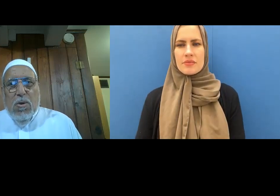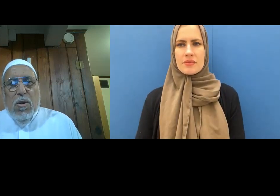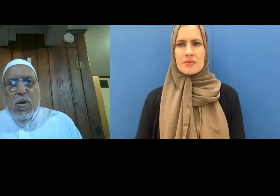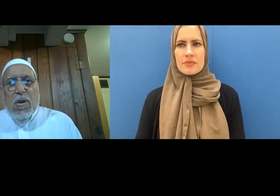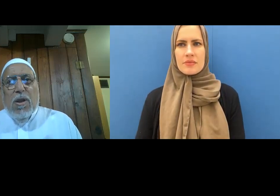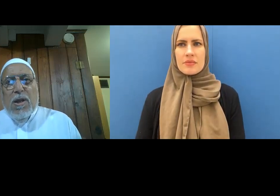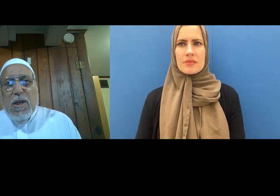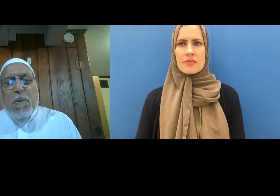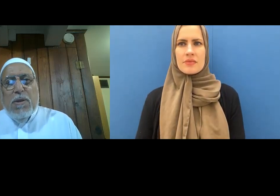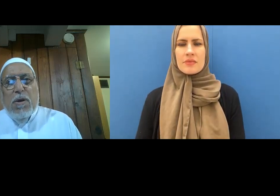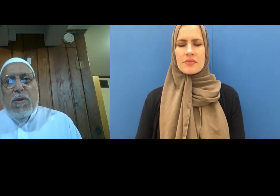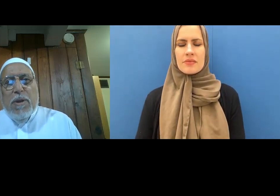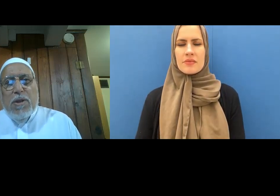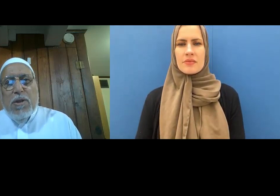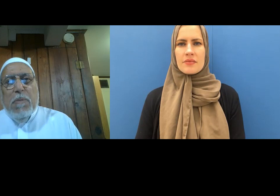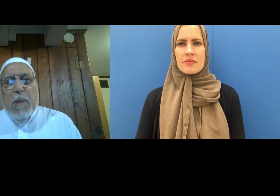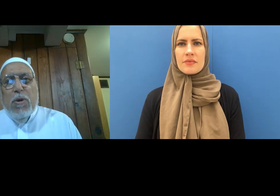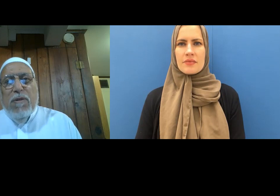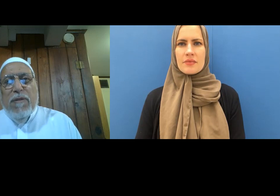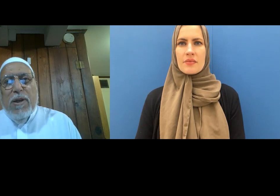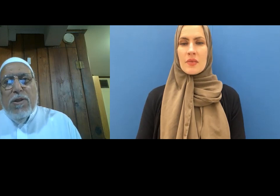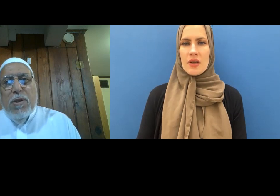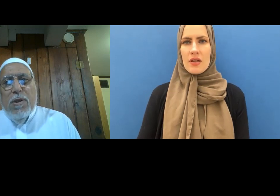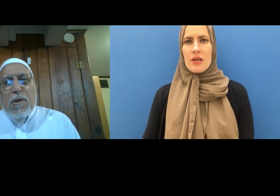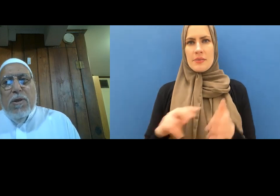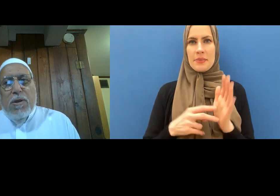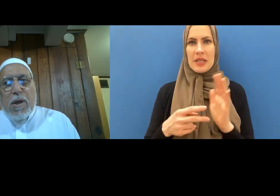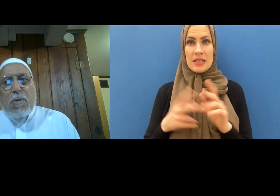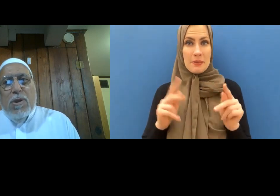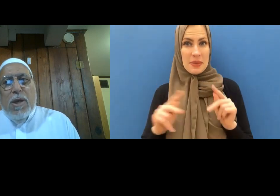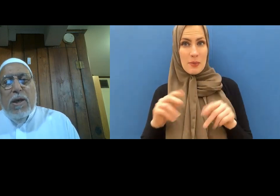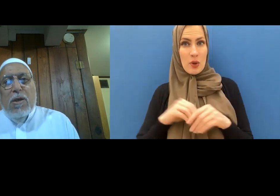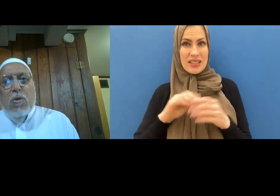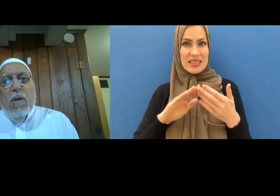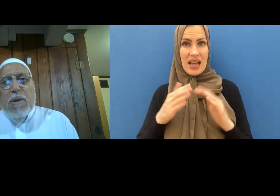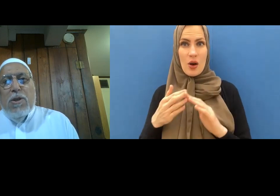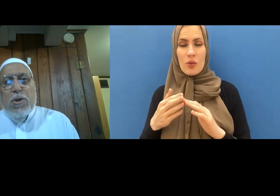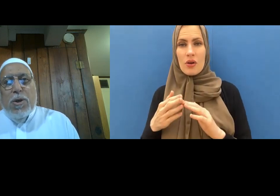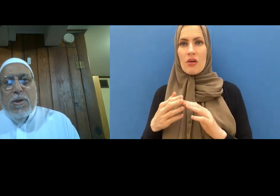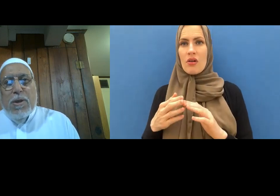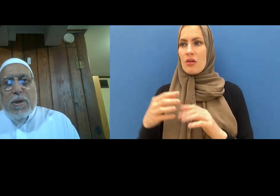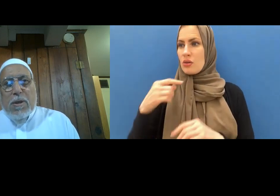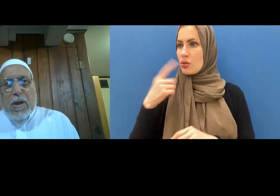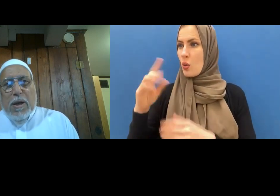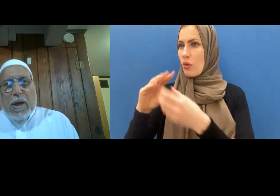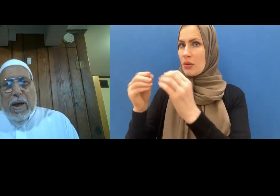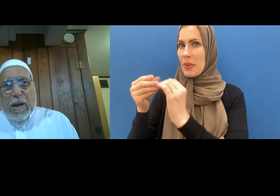So the recipient of the message, the people of the village, they would say to their messengers